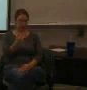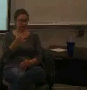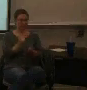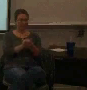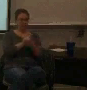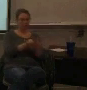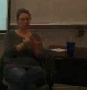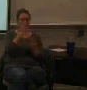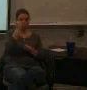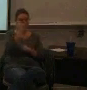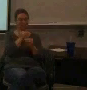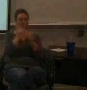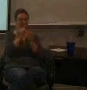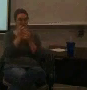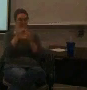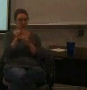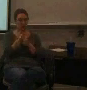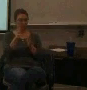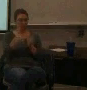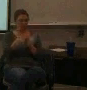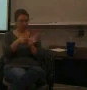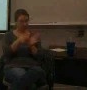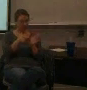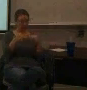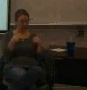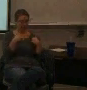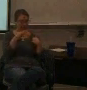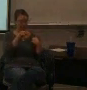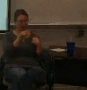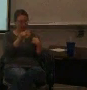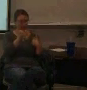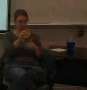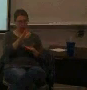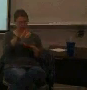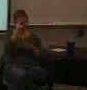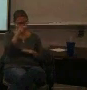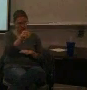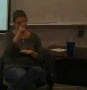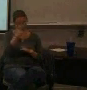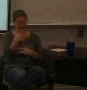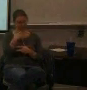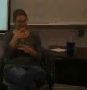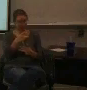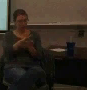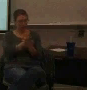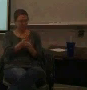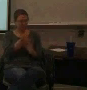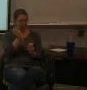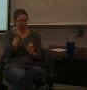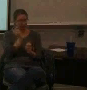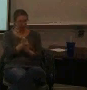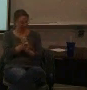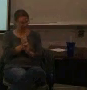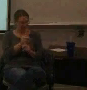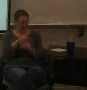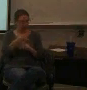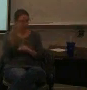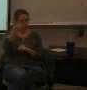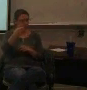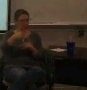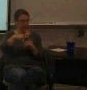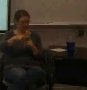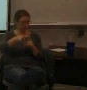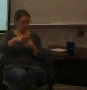why eating a lot of butter and animal fat isn't great for you, because it tends to solidify at higher